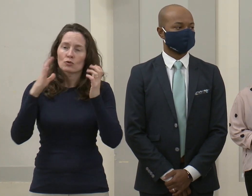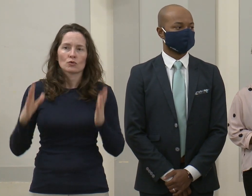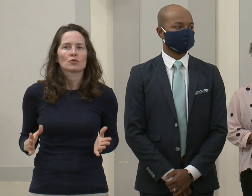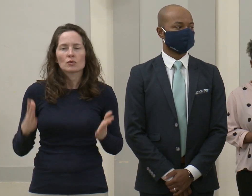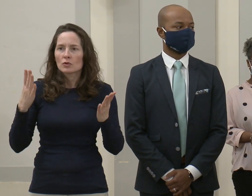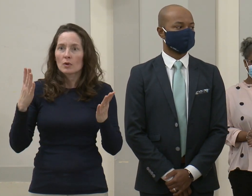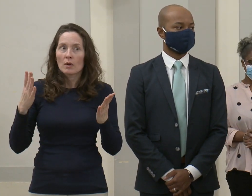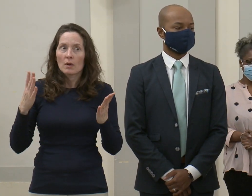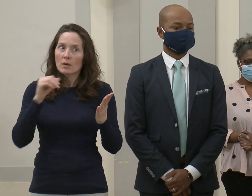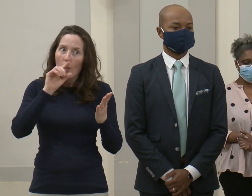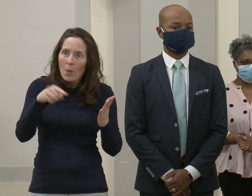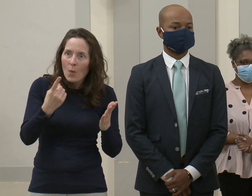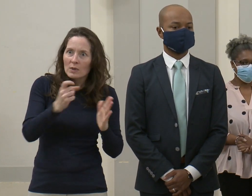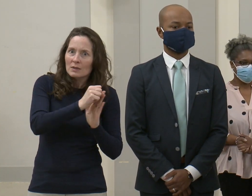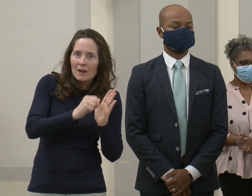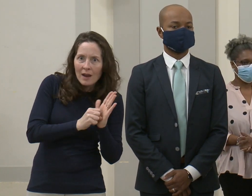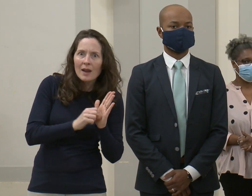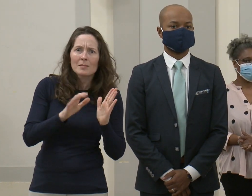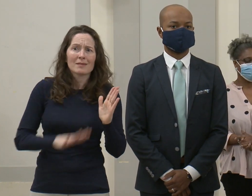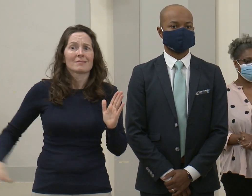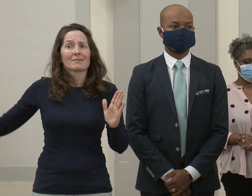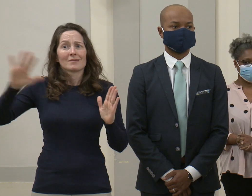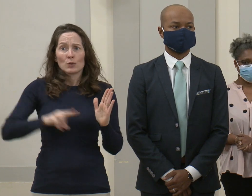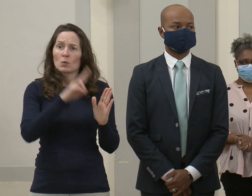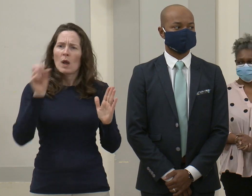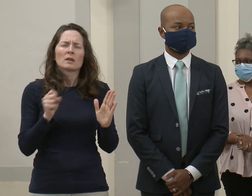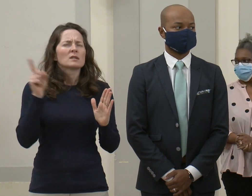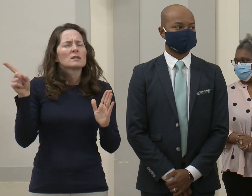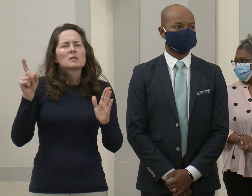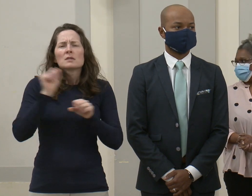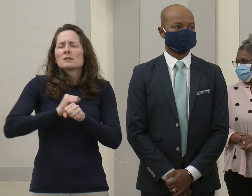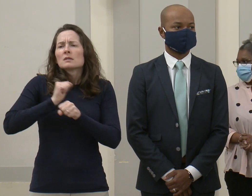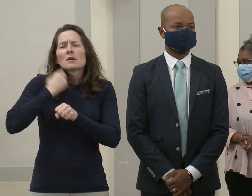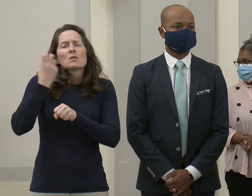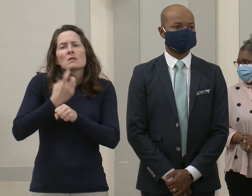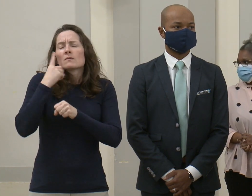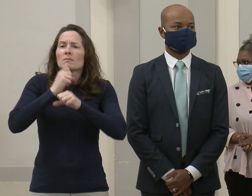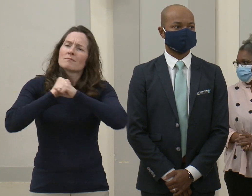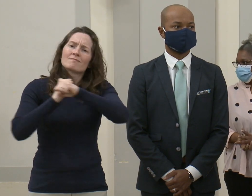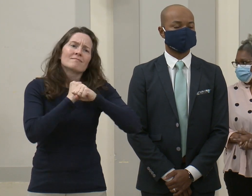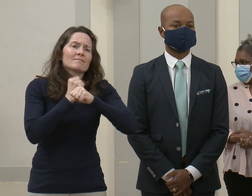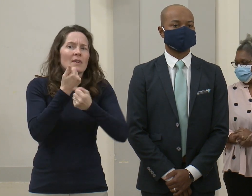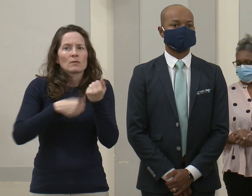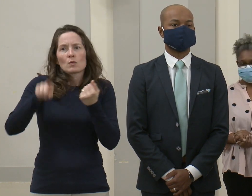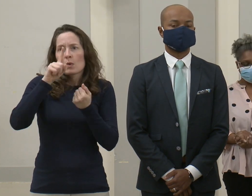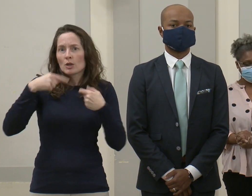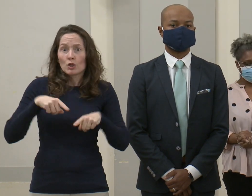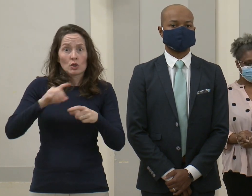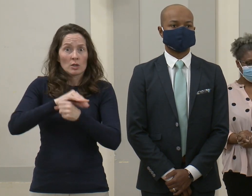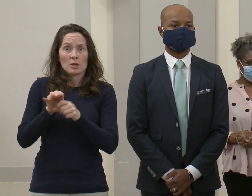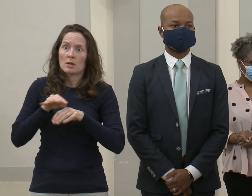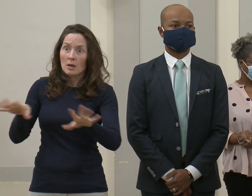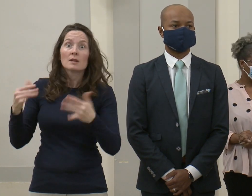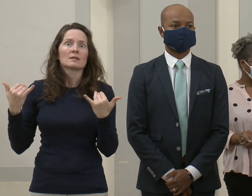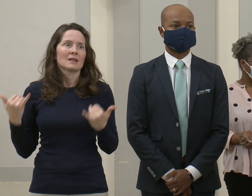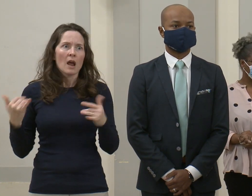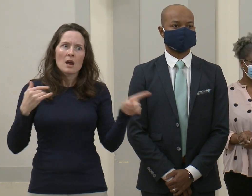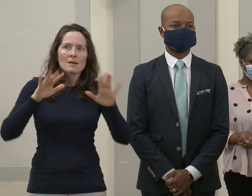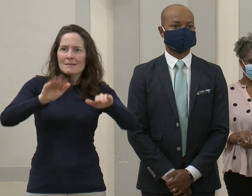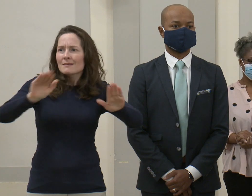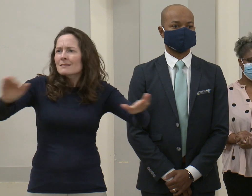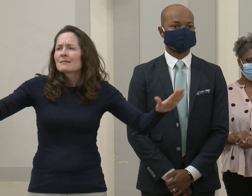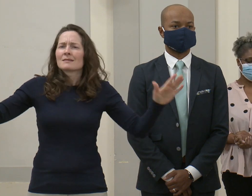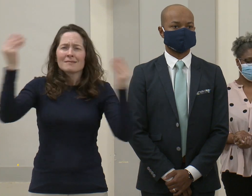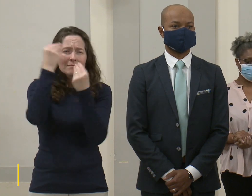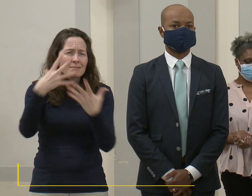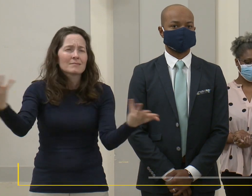done so much to protect Baltimore and during this COVID epidemic, and is out there now helping us get people enrolled through getting the